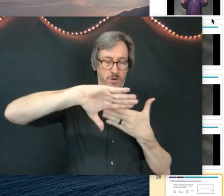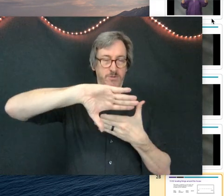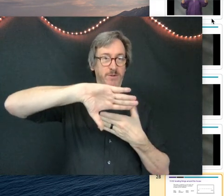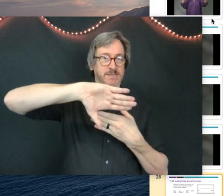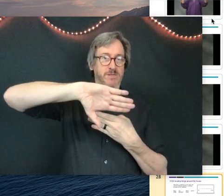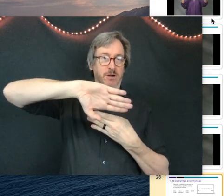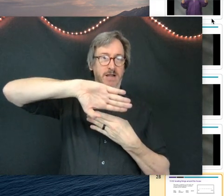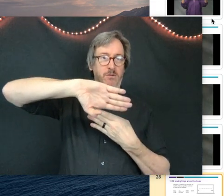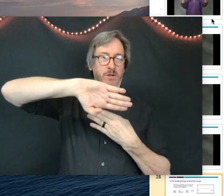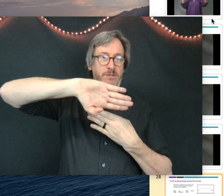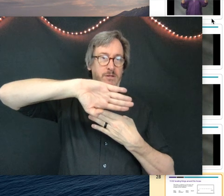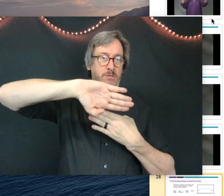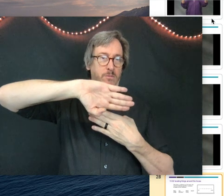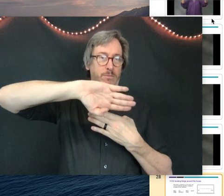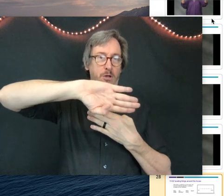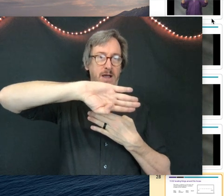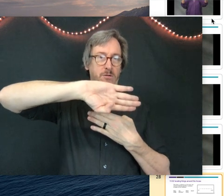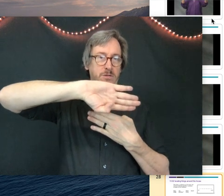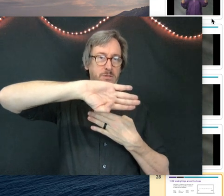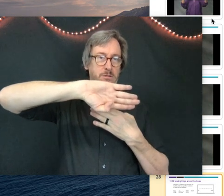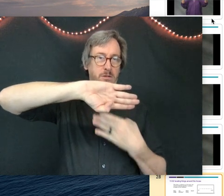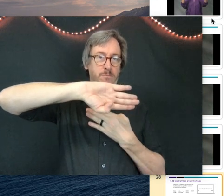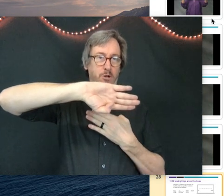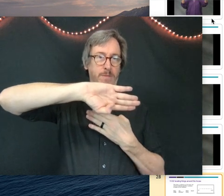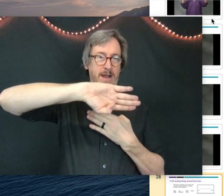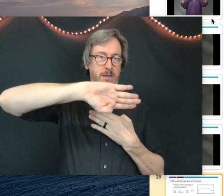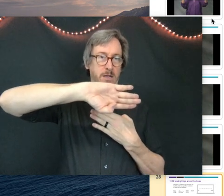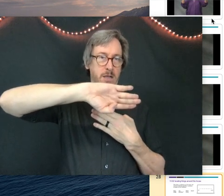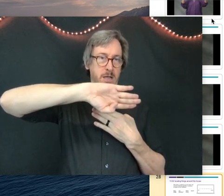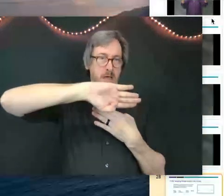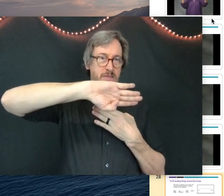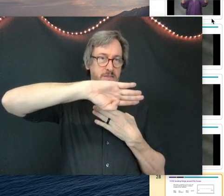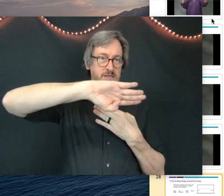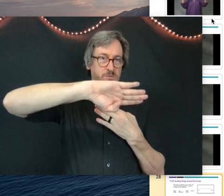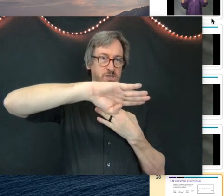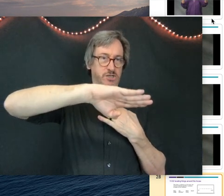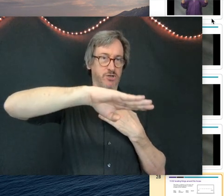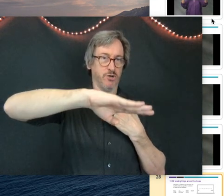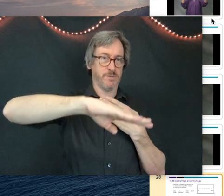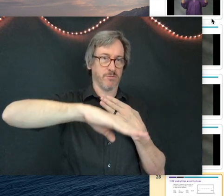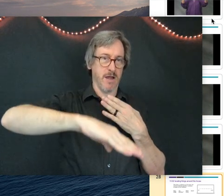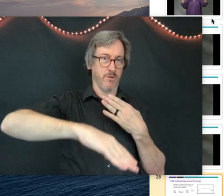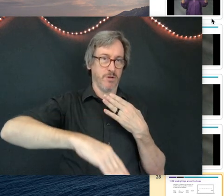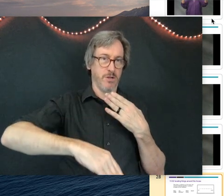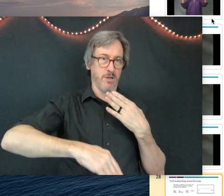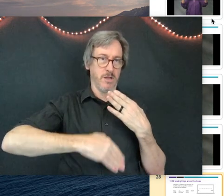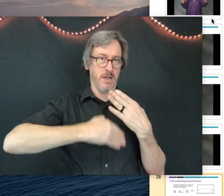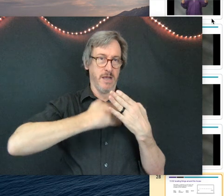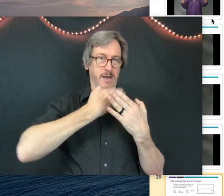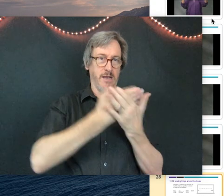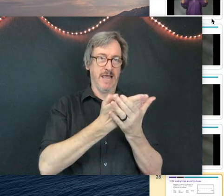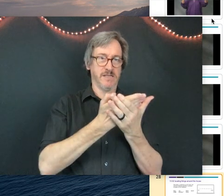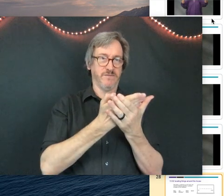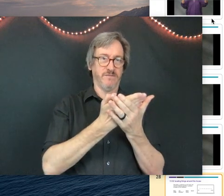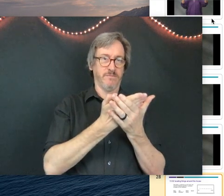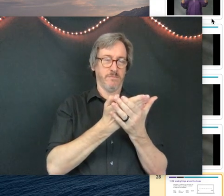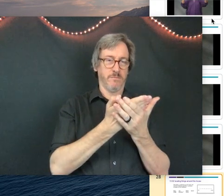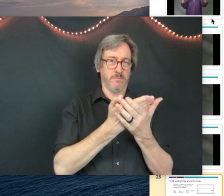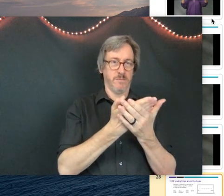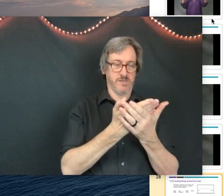And what I'm doing is I'm starting out with palm out, palm back, and then this one scoops around and